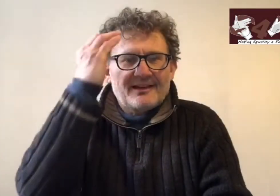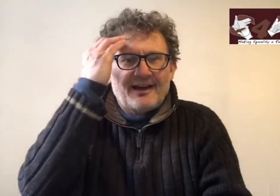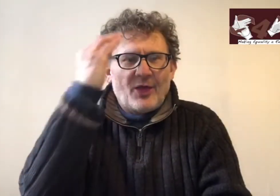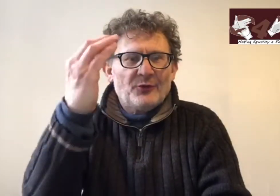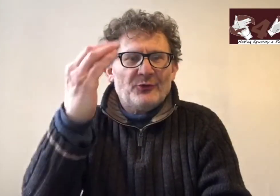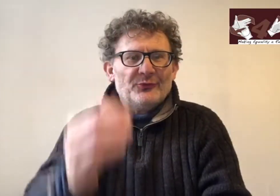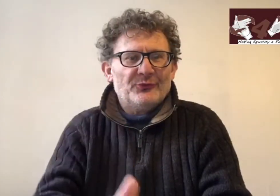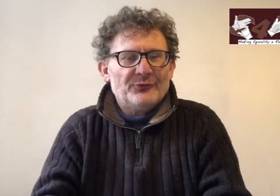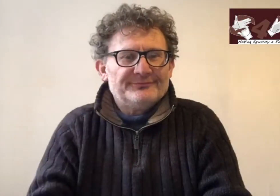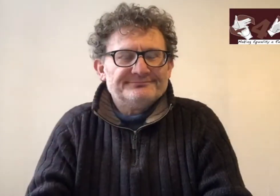Hello.